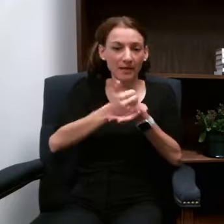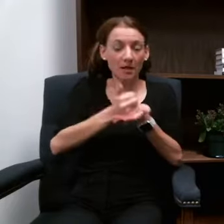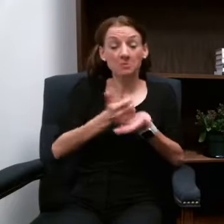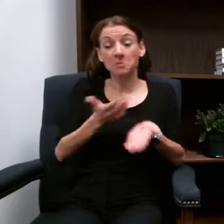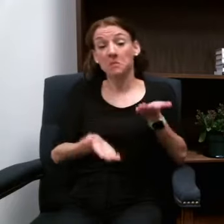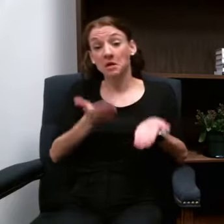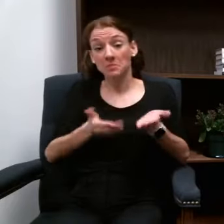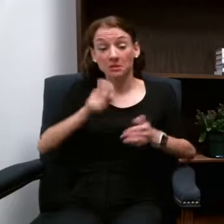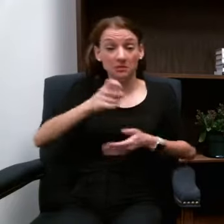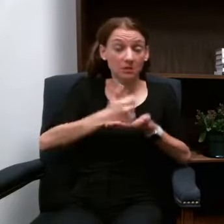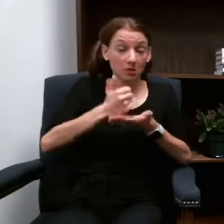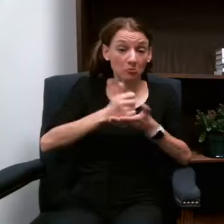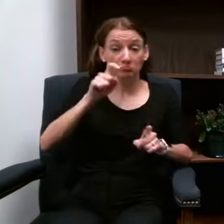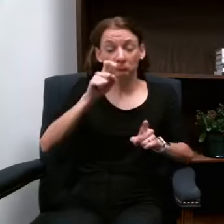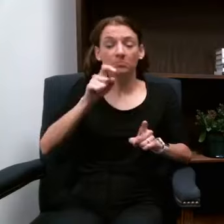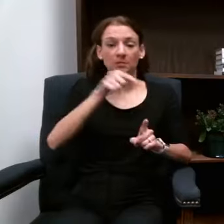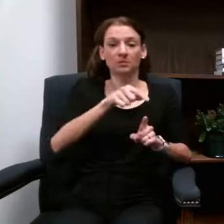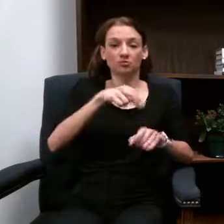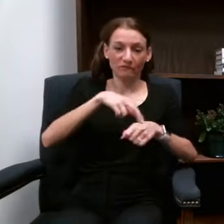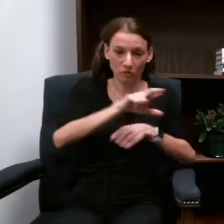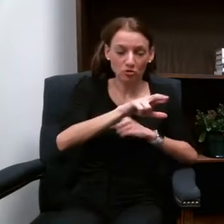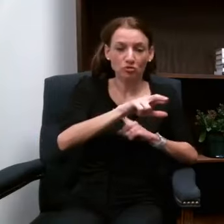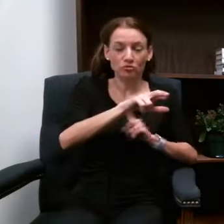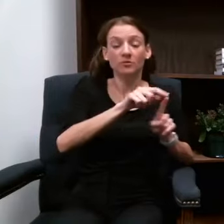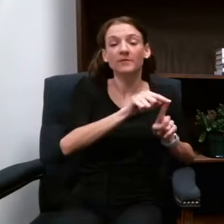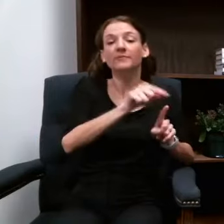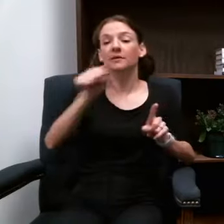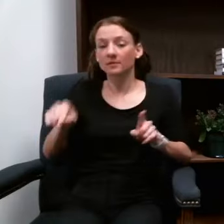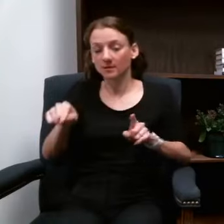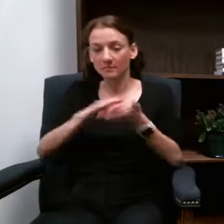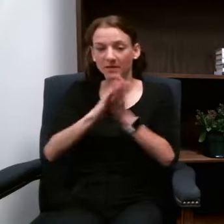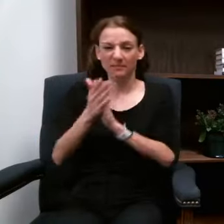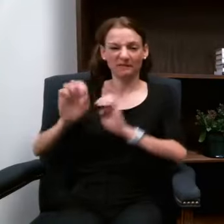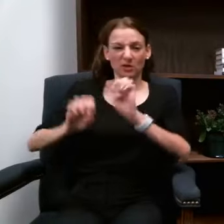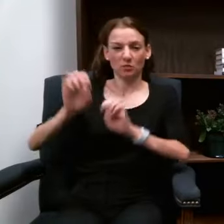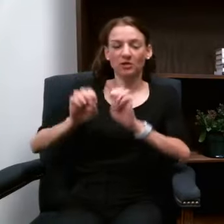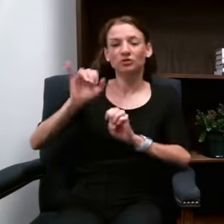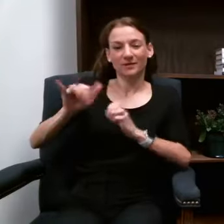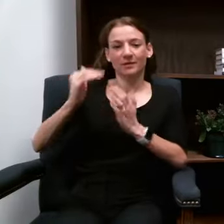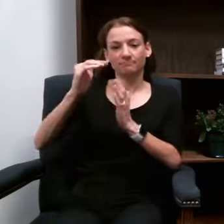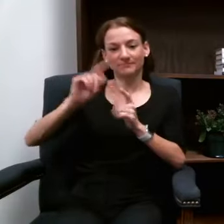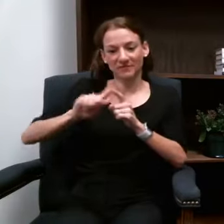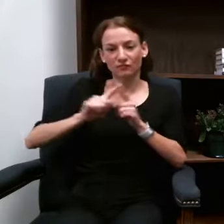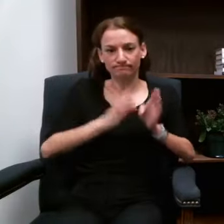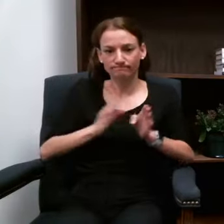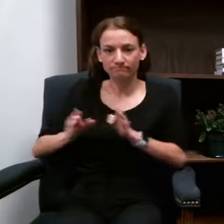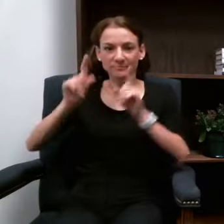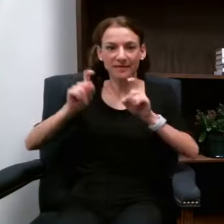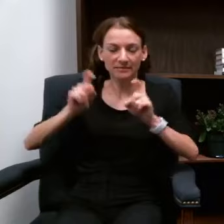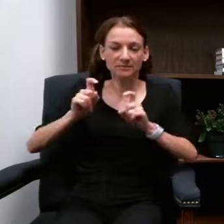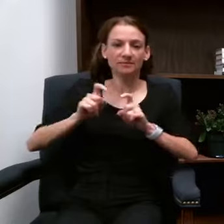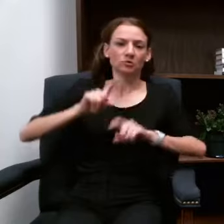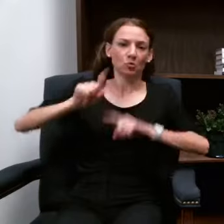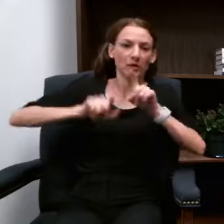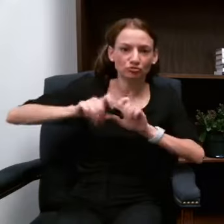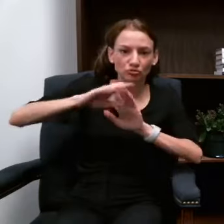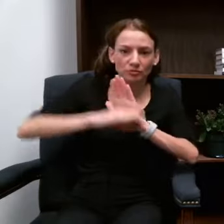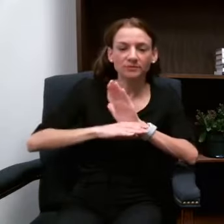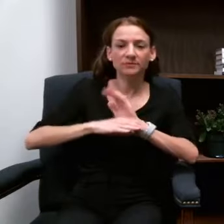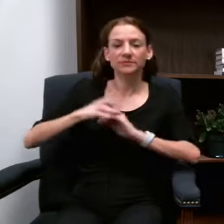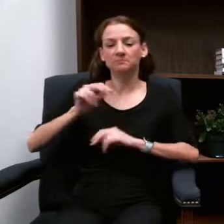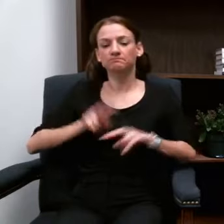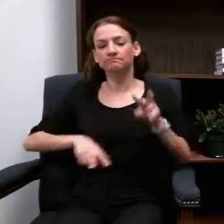need some help. And then what we call the evaluation is a series of formal tests, questionnaires, and